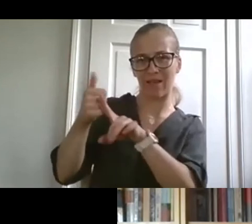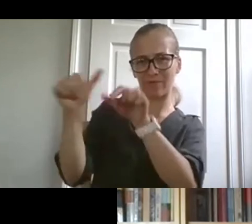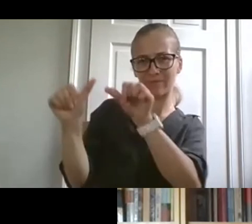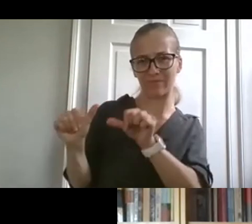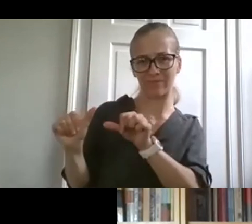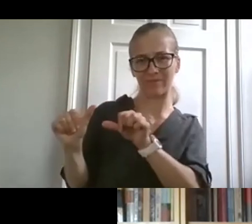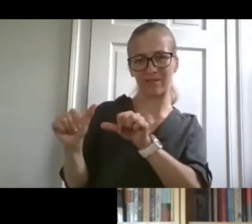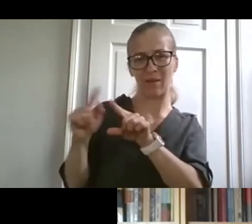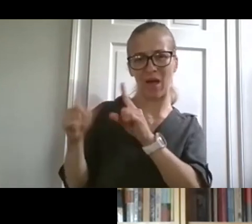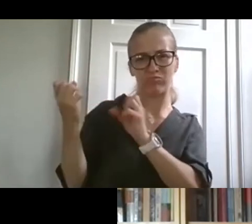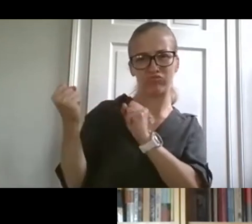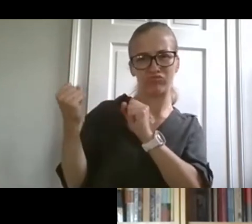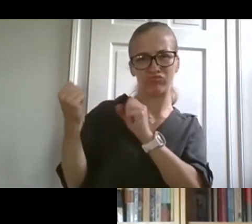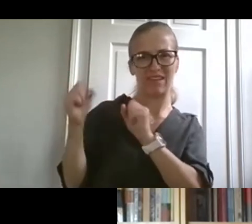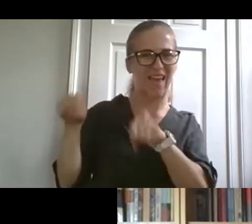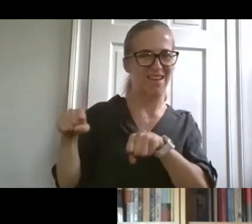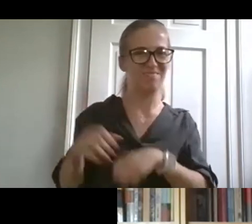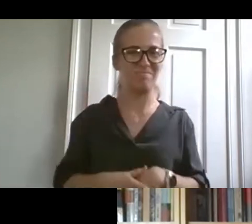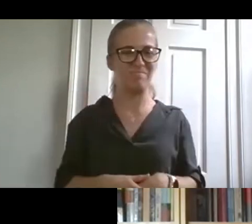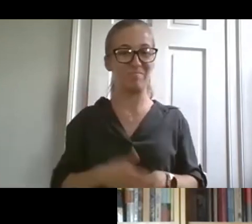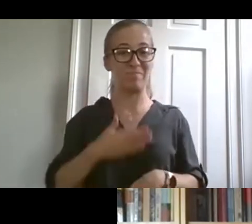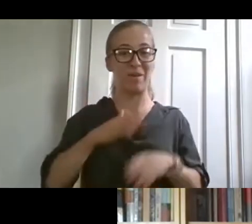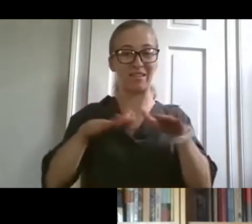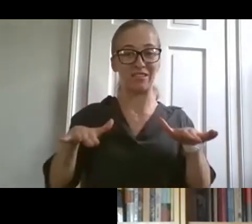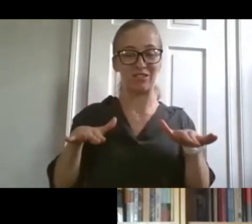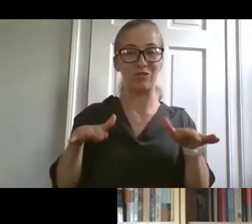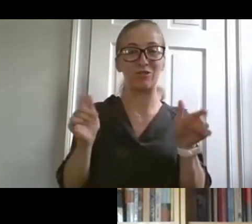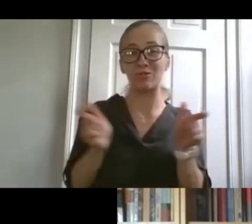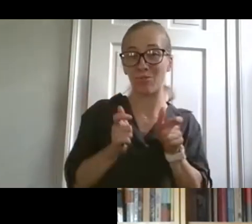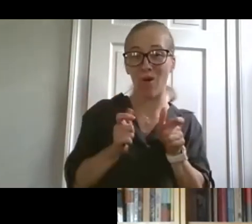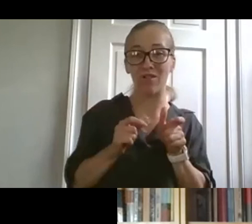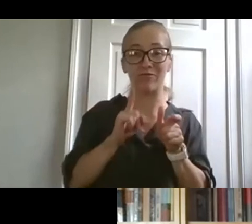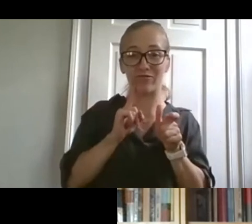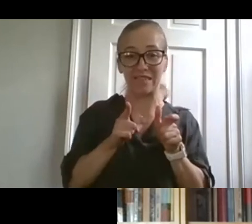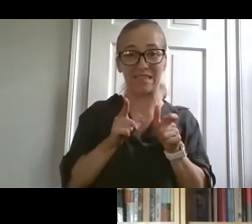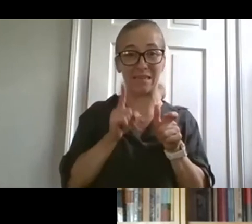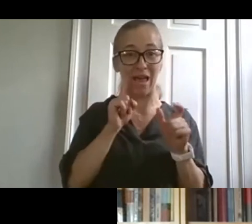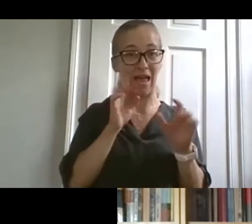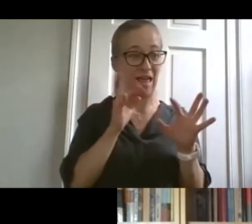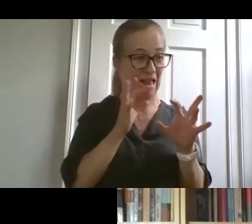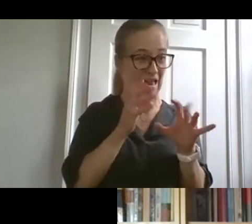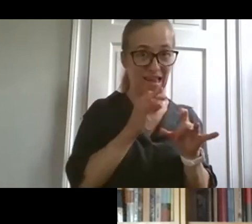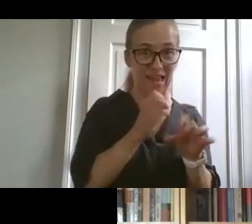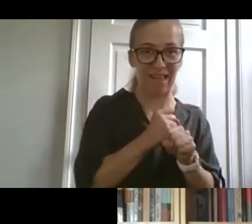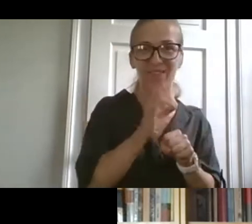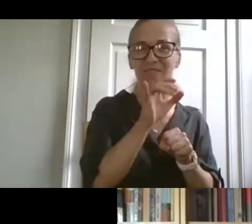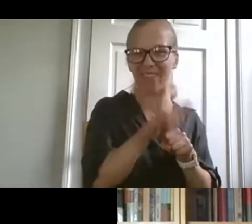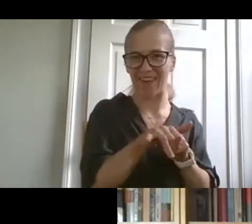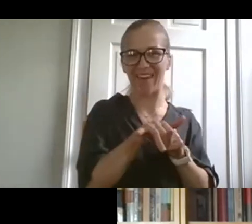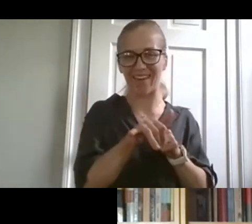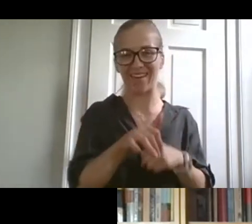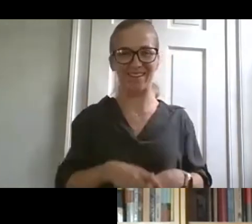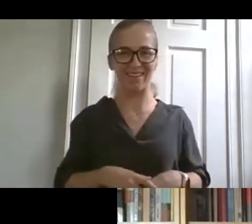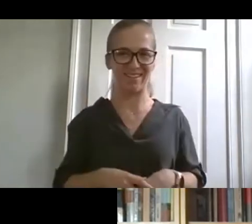little mini house. My children were small at that point, and they were very taken with this fetching miniature of the